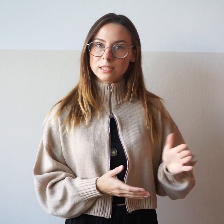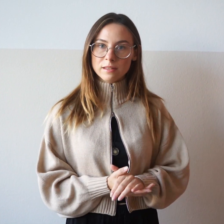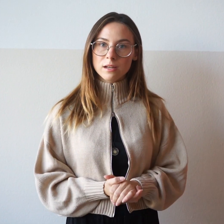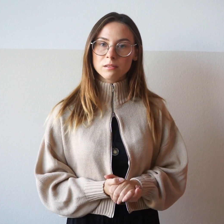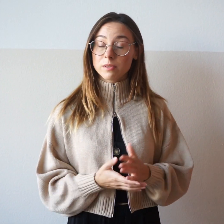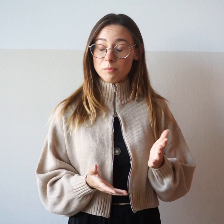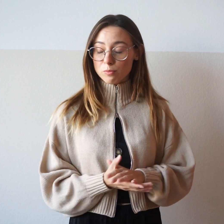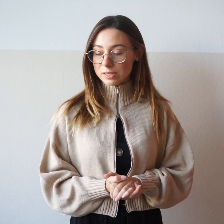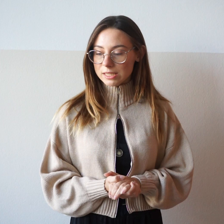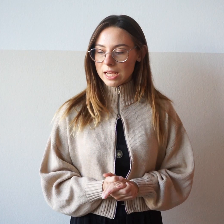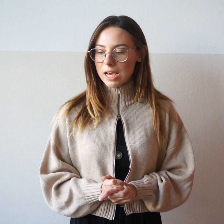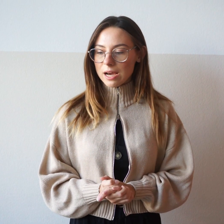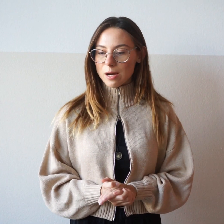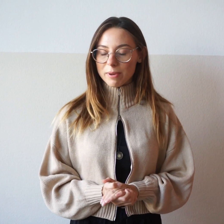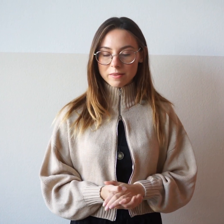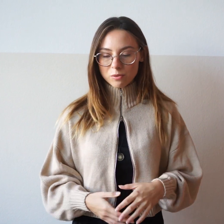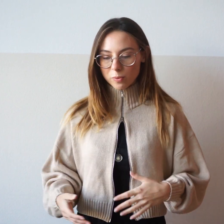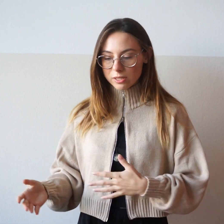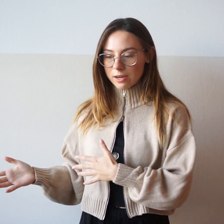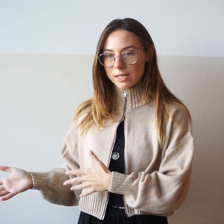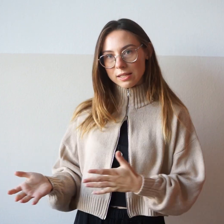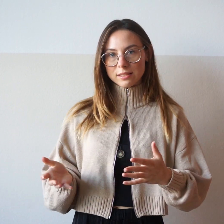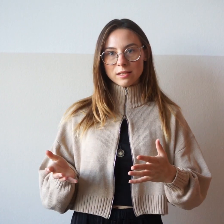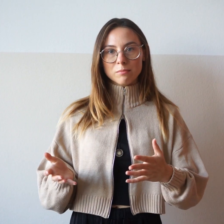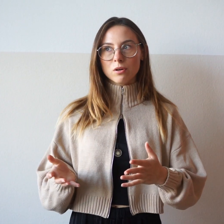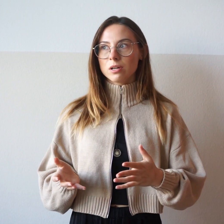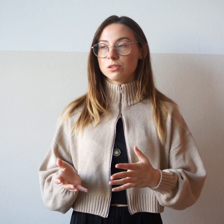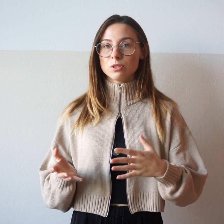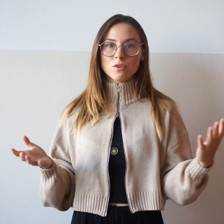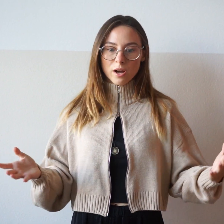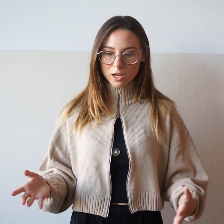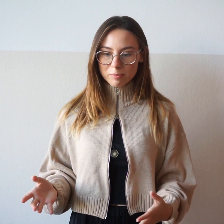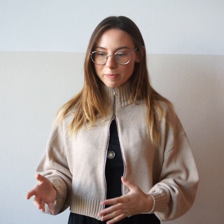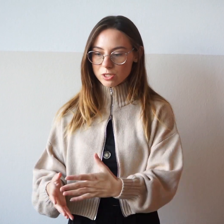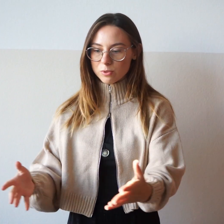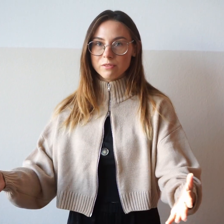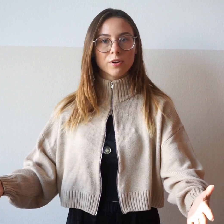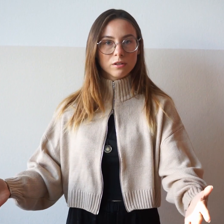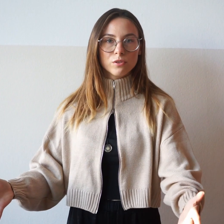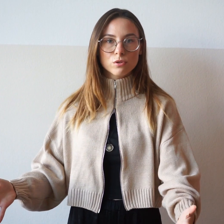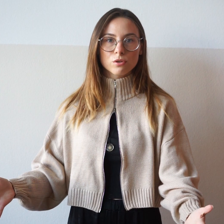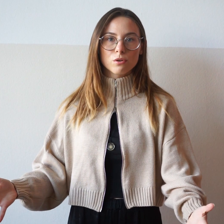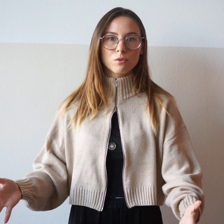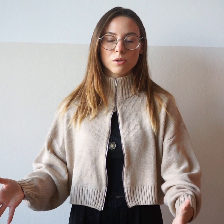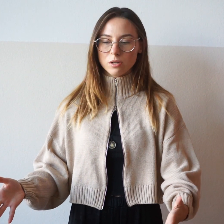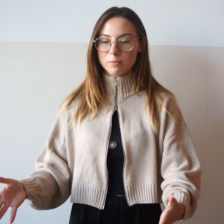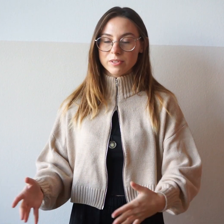at that moment. And then when guiding them, to describe especially what's in front of you, so if there's